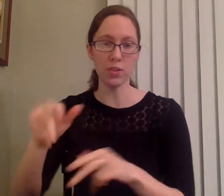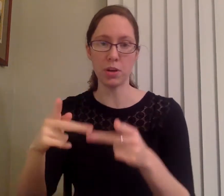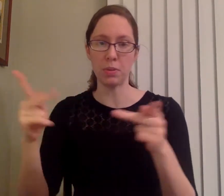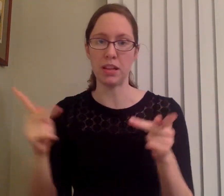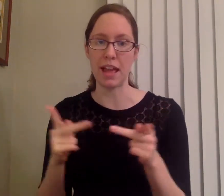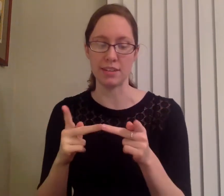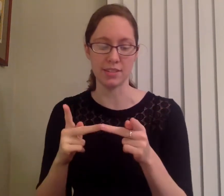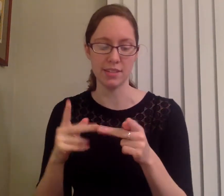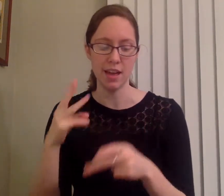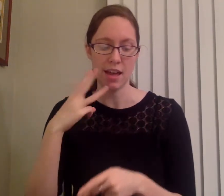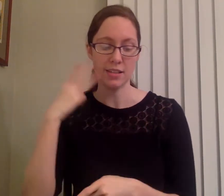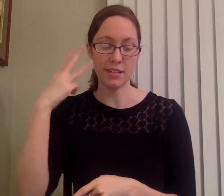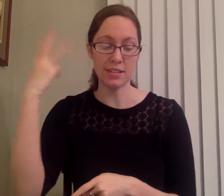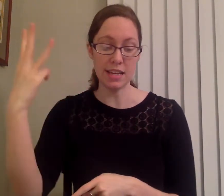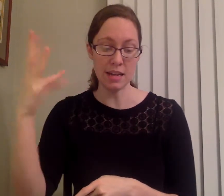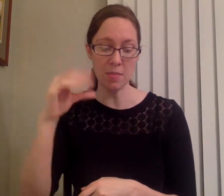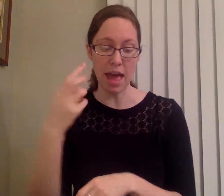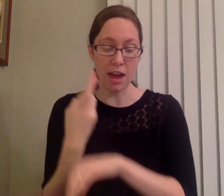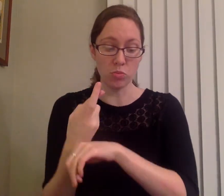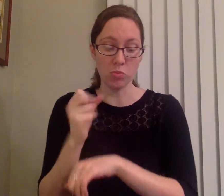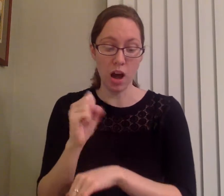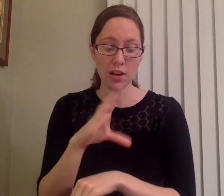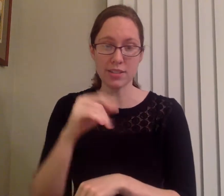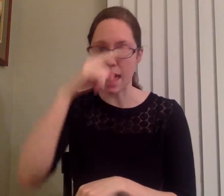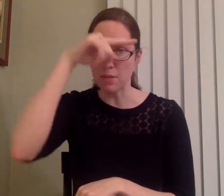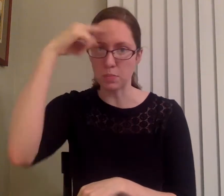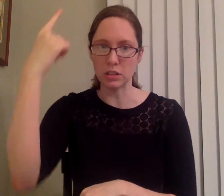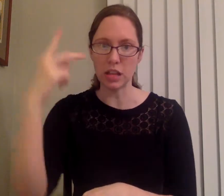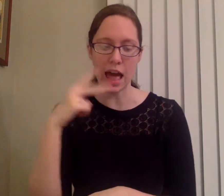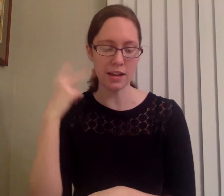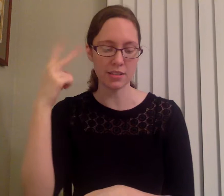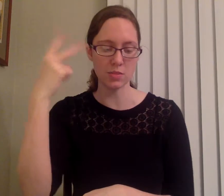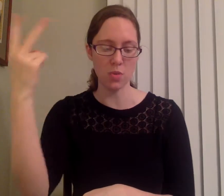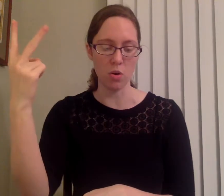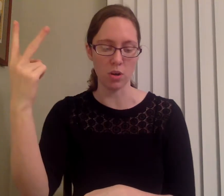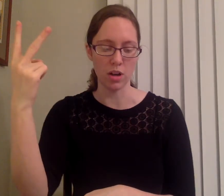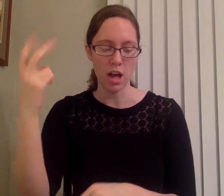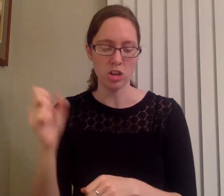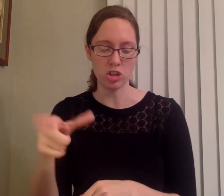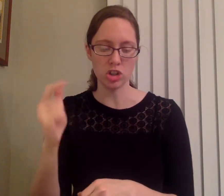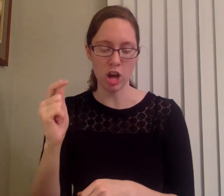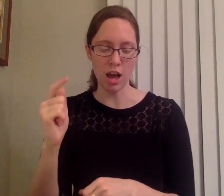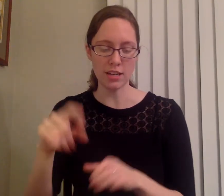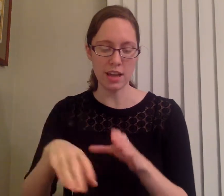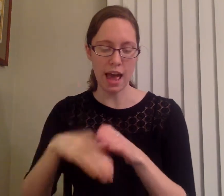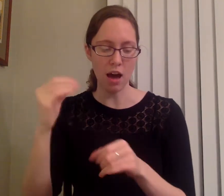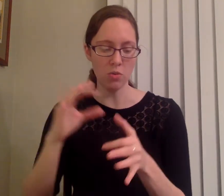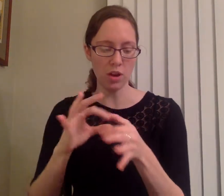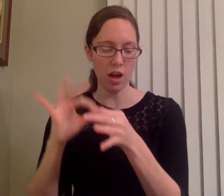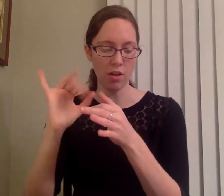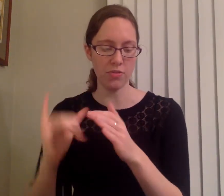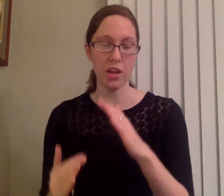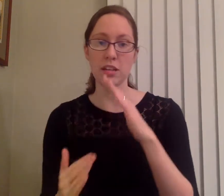the place. Steam and rocks and black smoke shot out of the